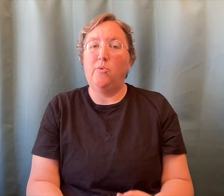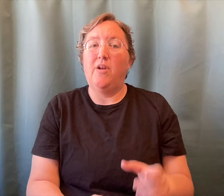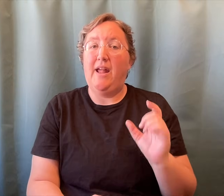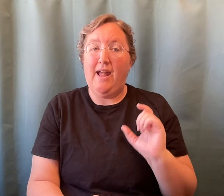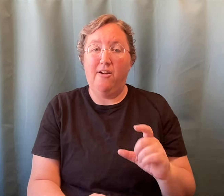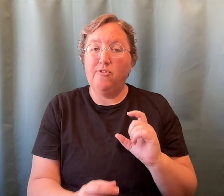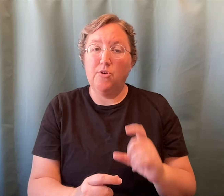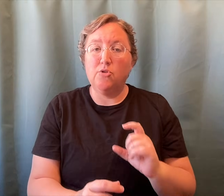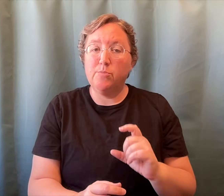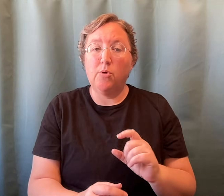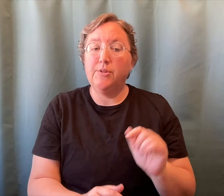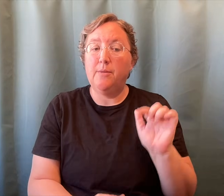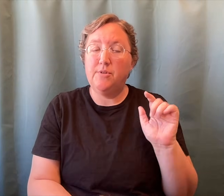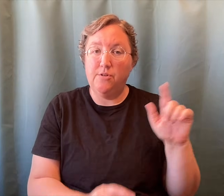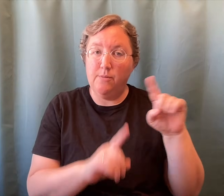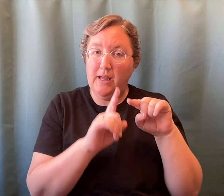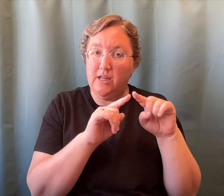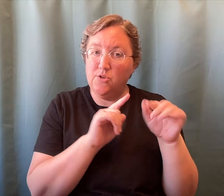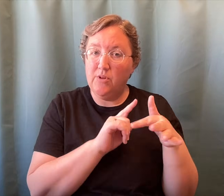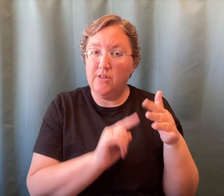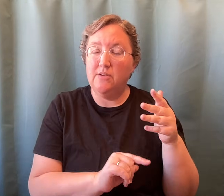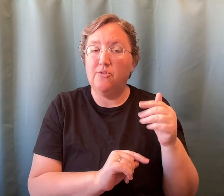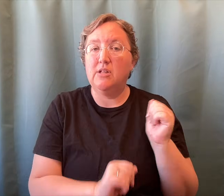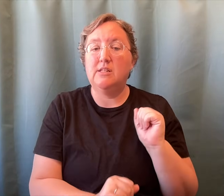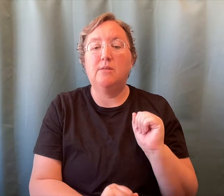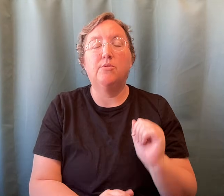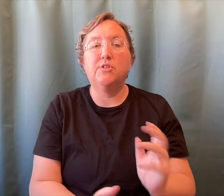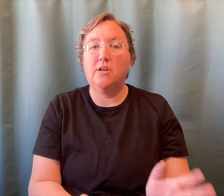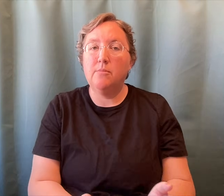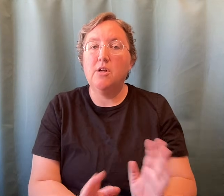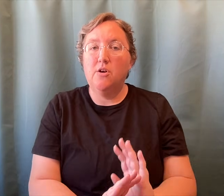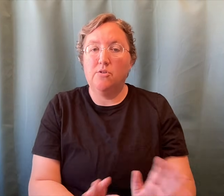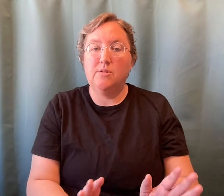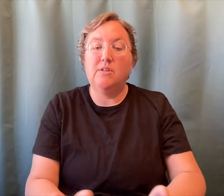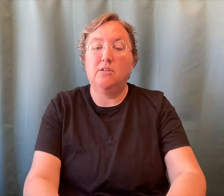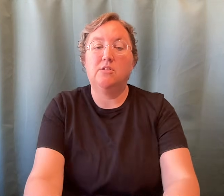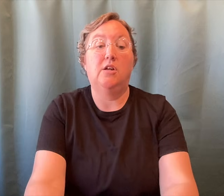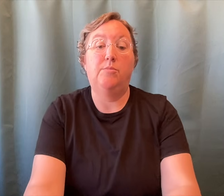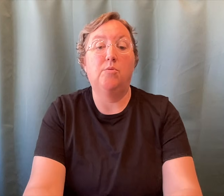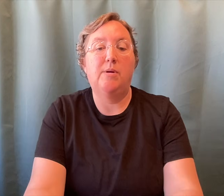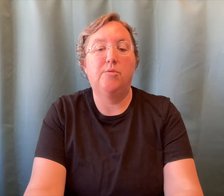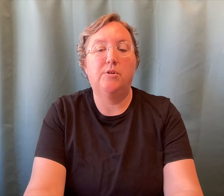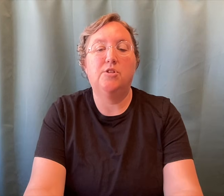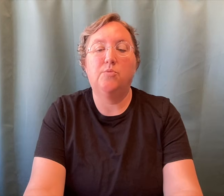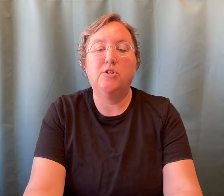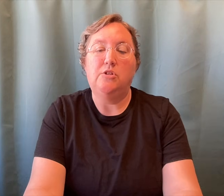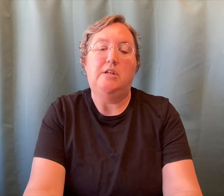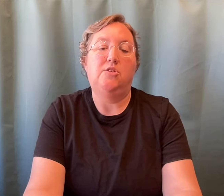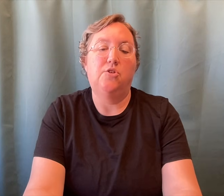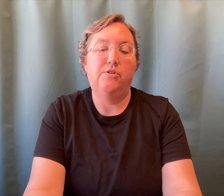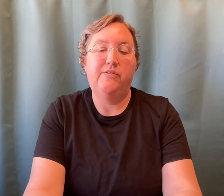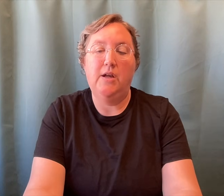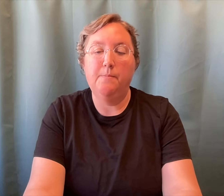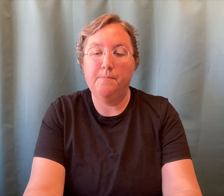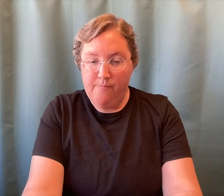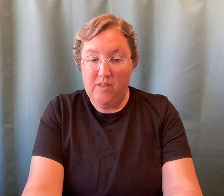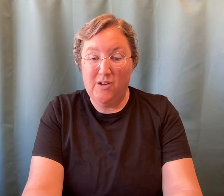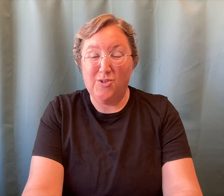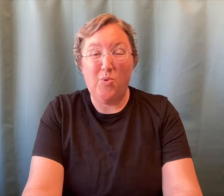want to have your notes pulled up to the page with the different examples on them or something else to help you remember which is which, that's totally fine. And there are